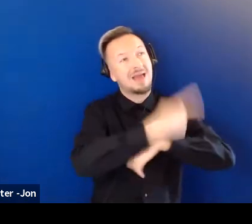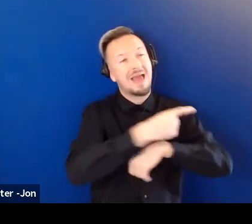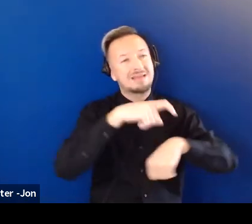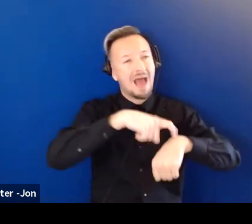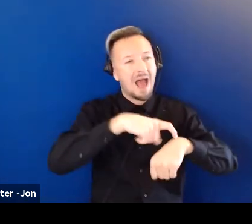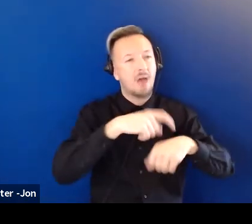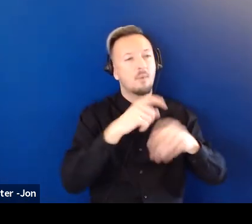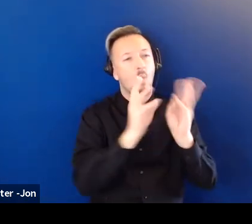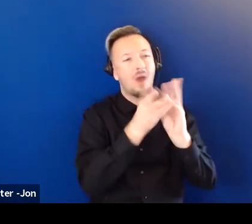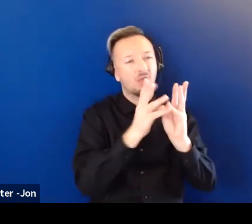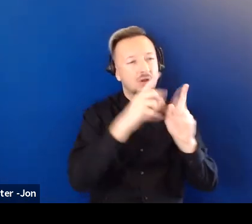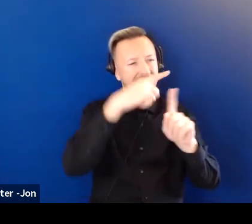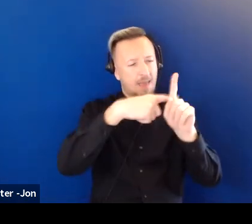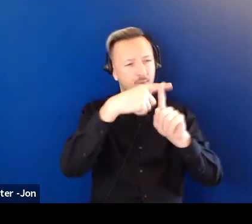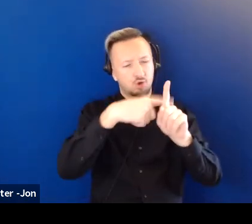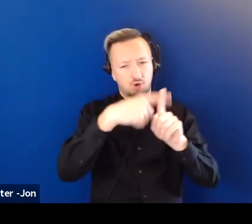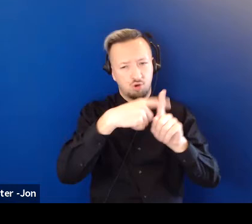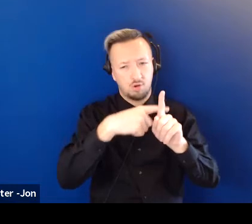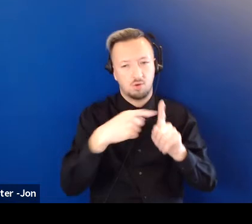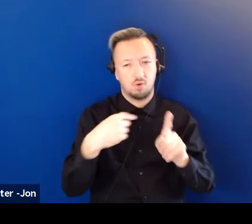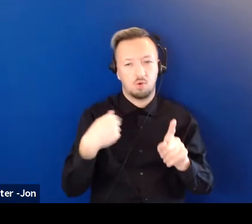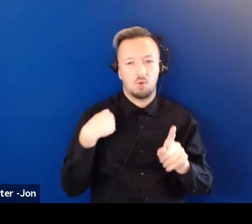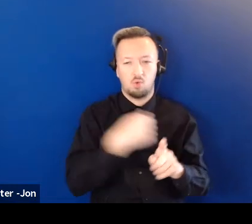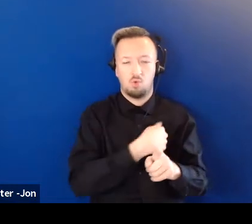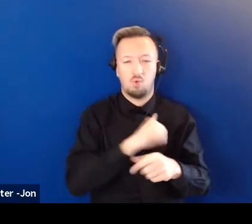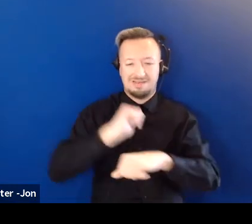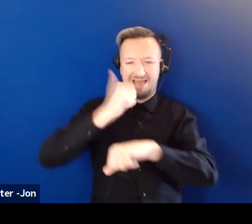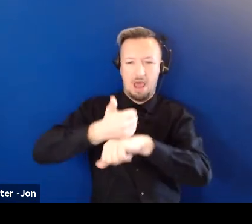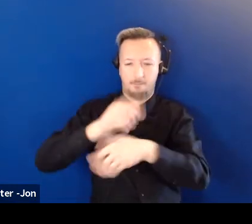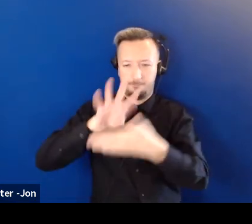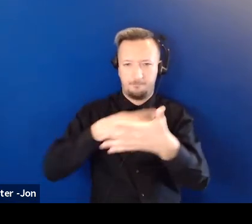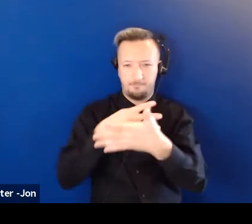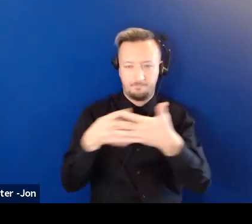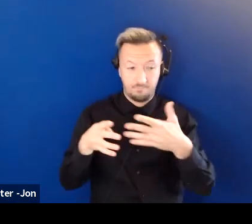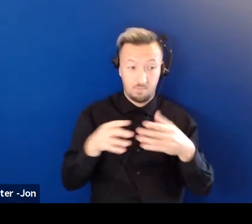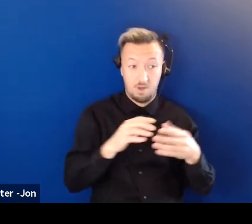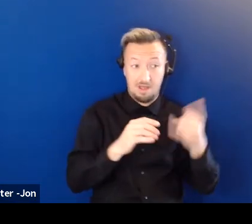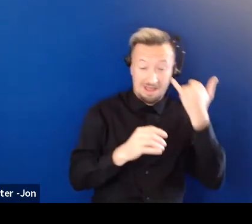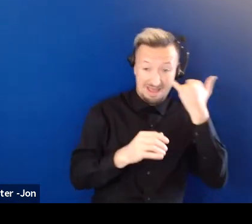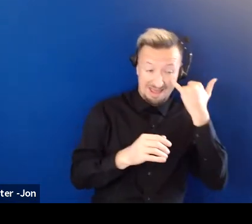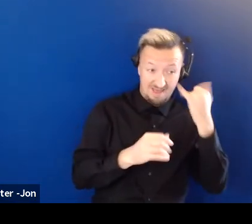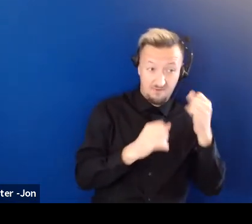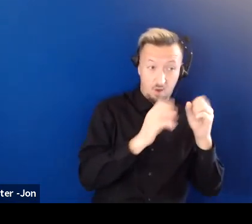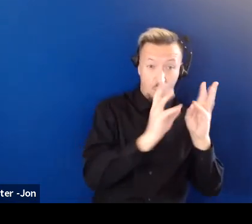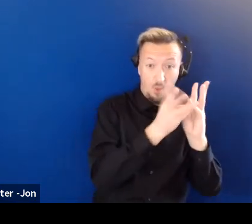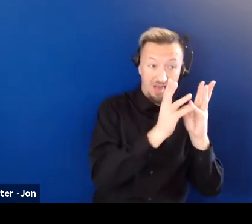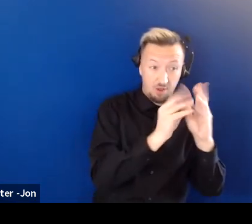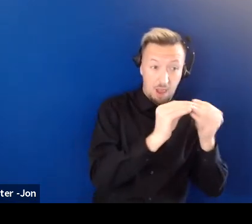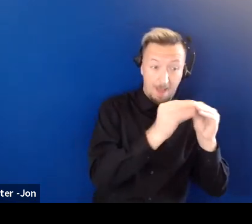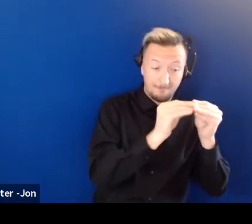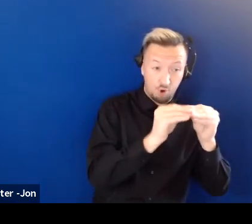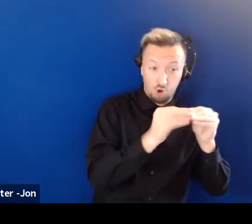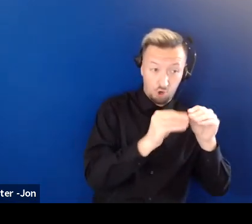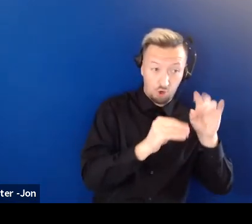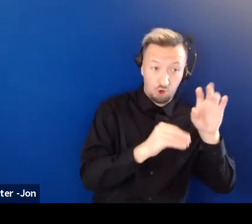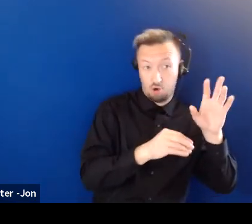temperature, we developed a method of, okay, this number means that I should wear long sleeves.